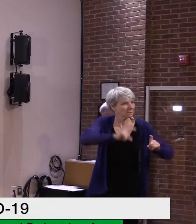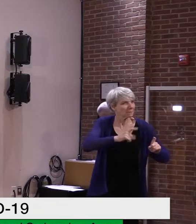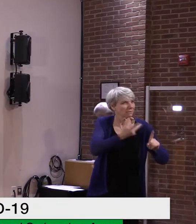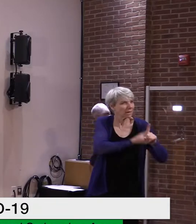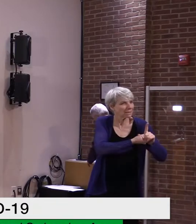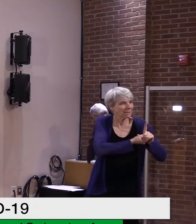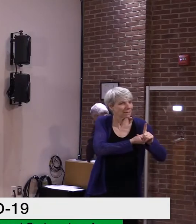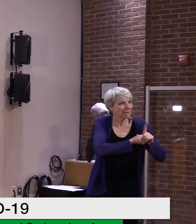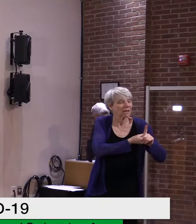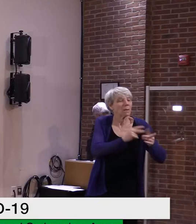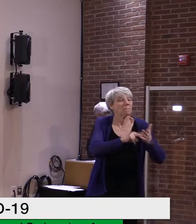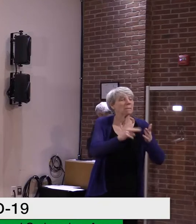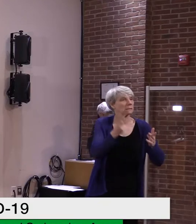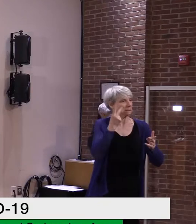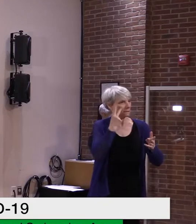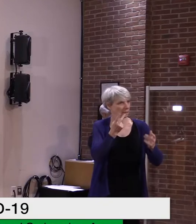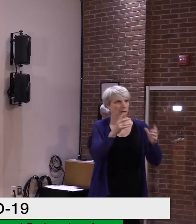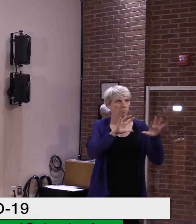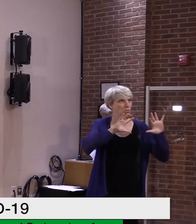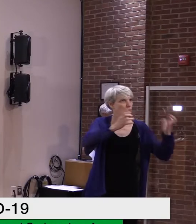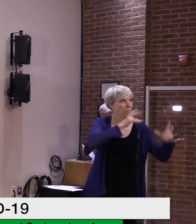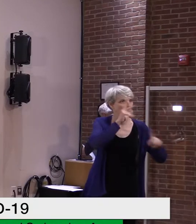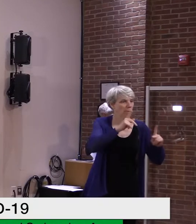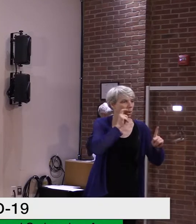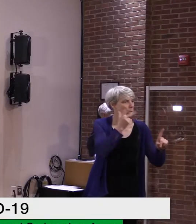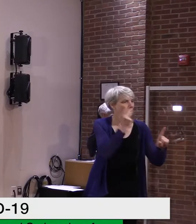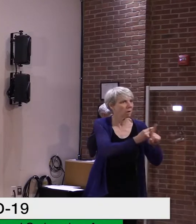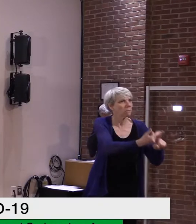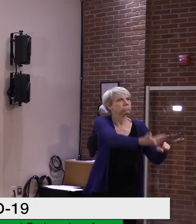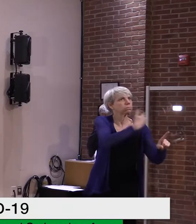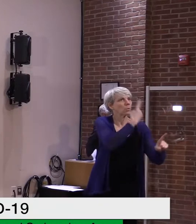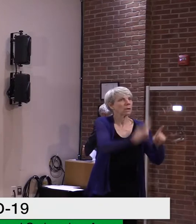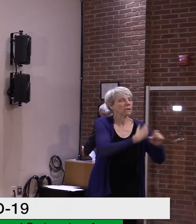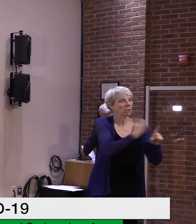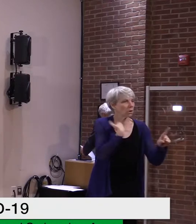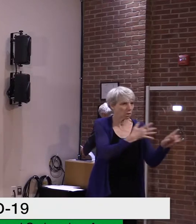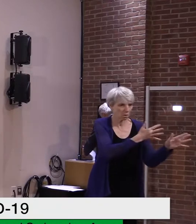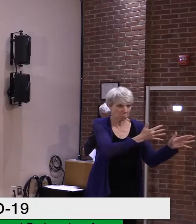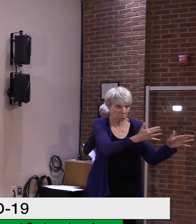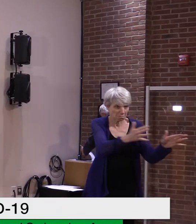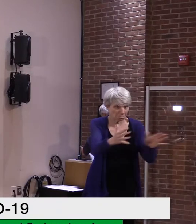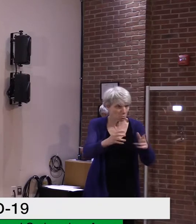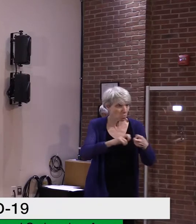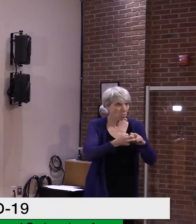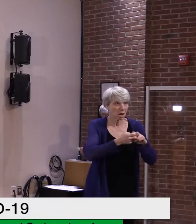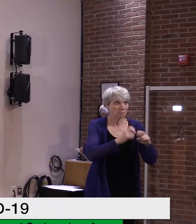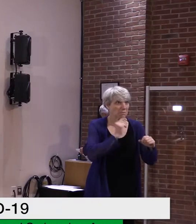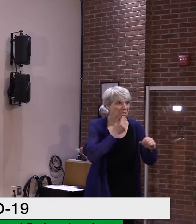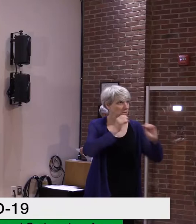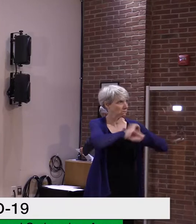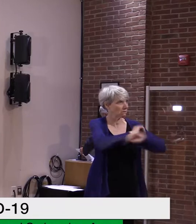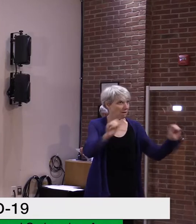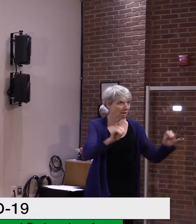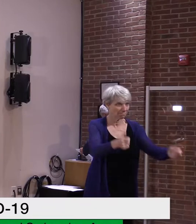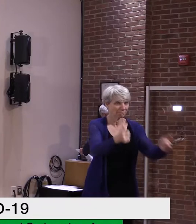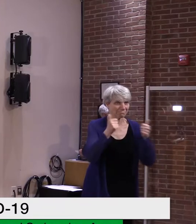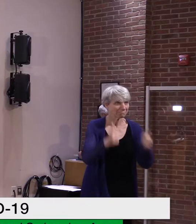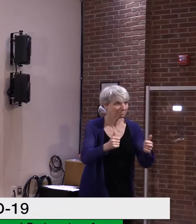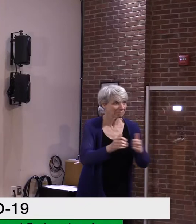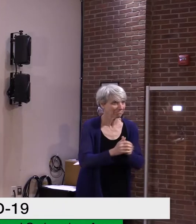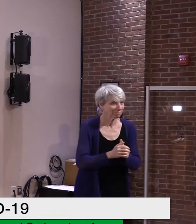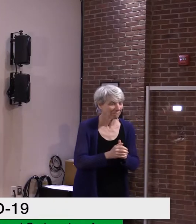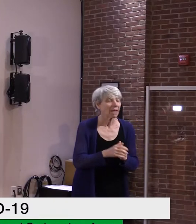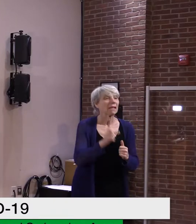adverse effects are just not being seen. And to speak directly to anyone who may